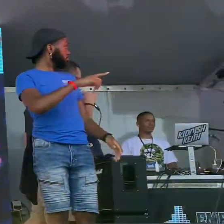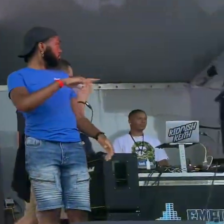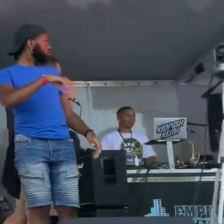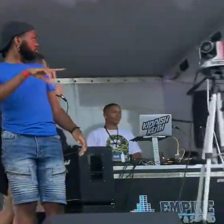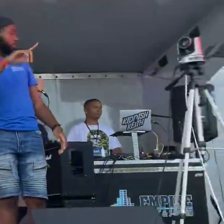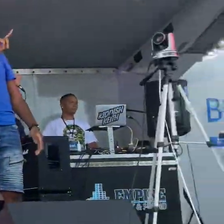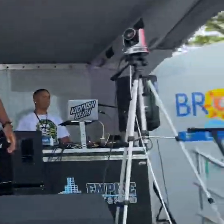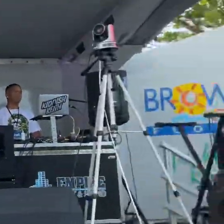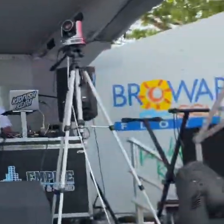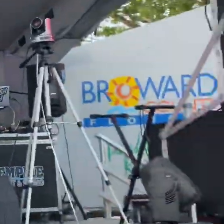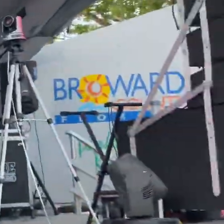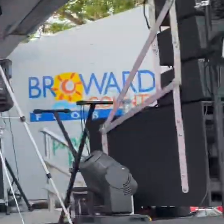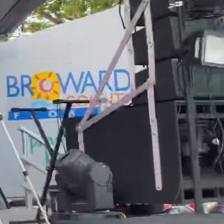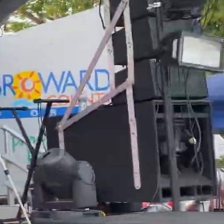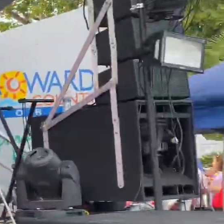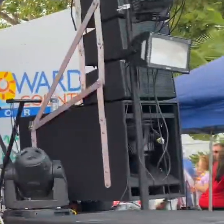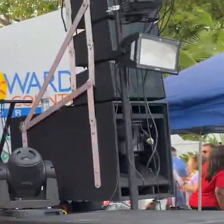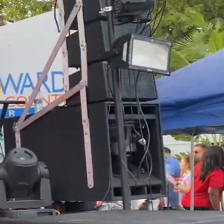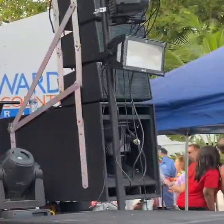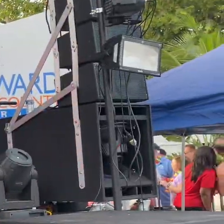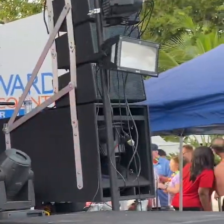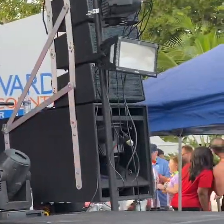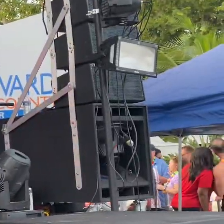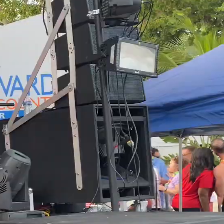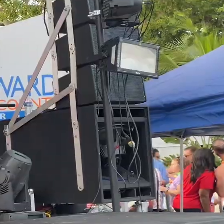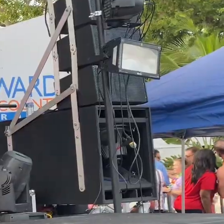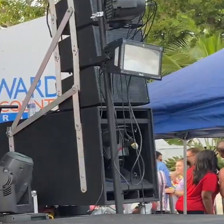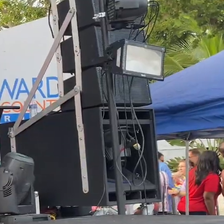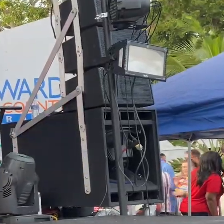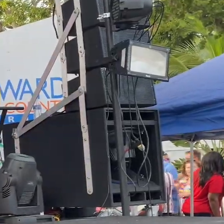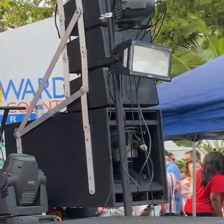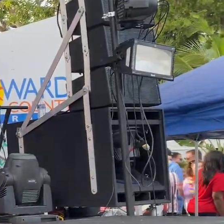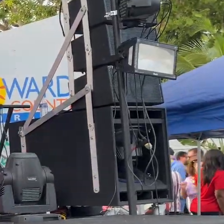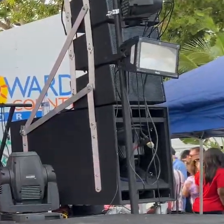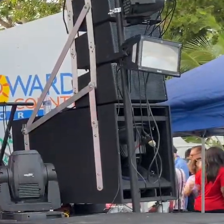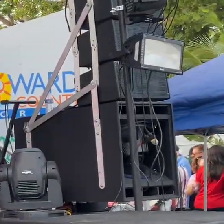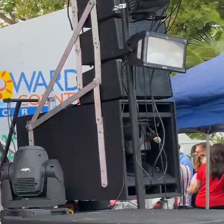Trentellis, Mayor.